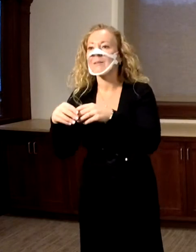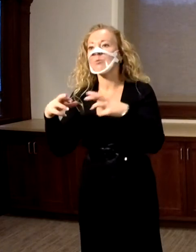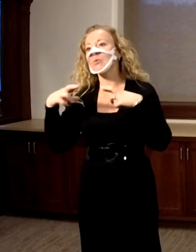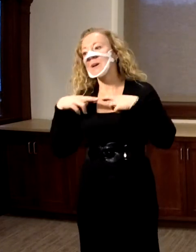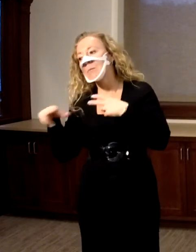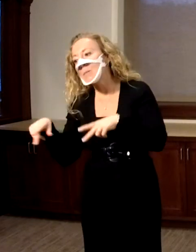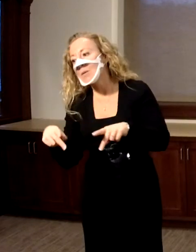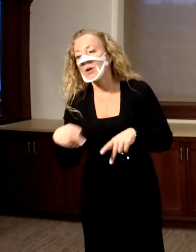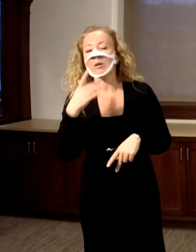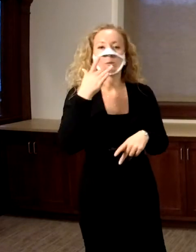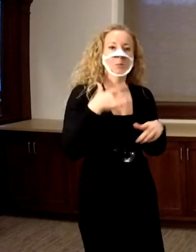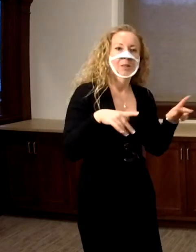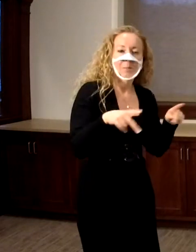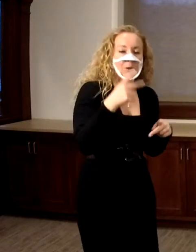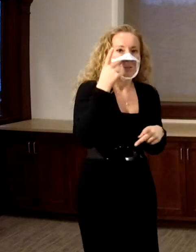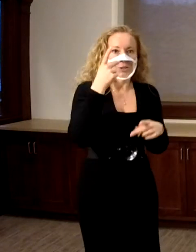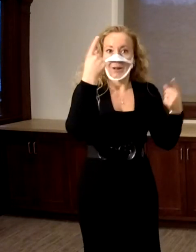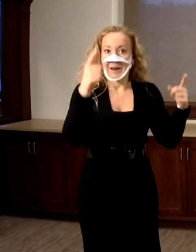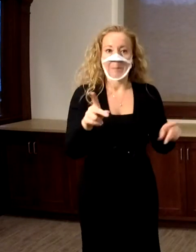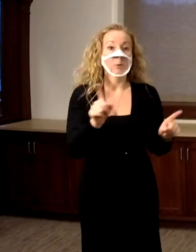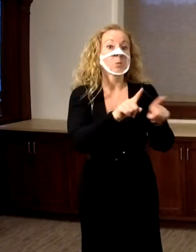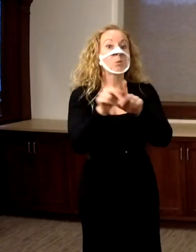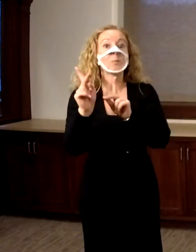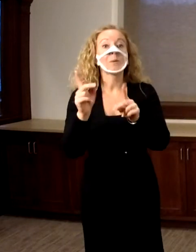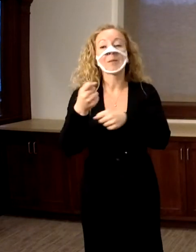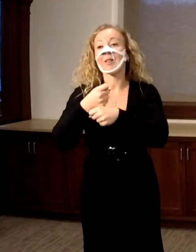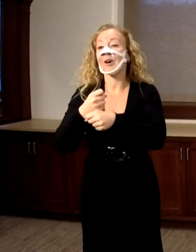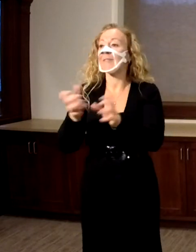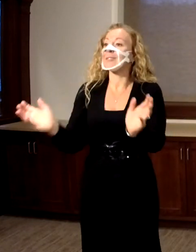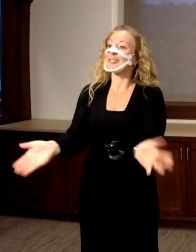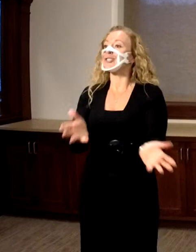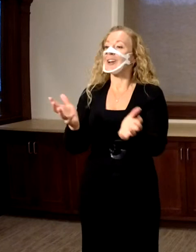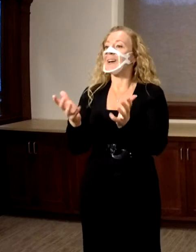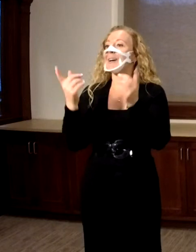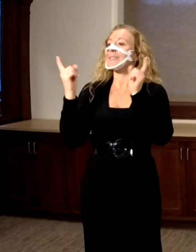birthday parties, and even coffee together in the break room.